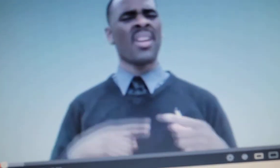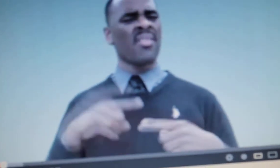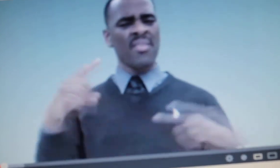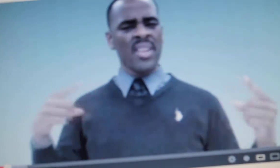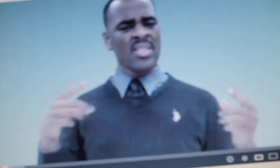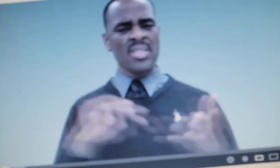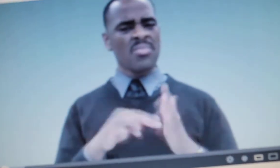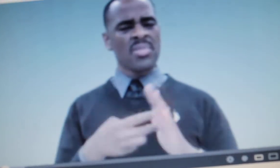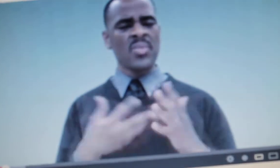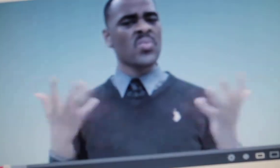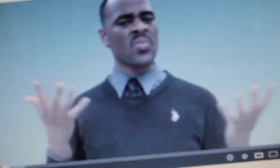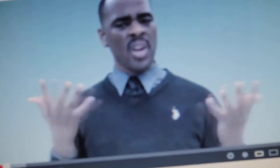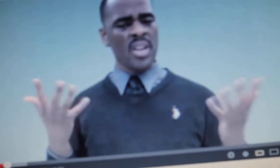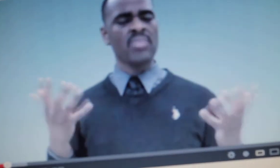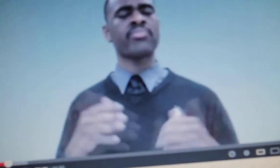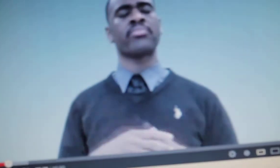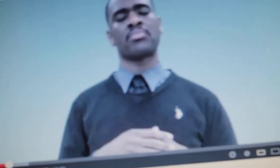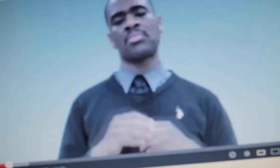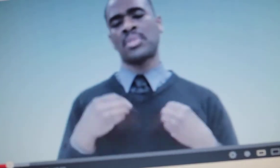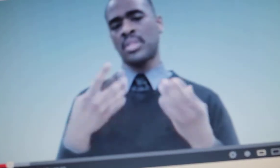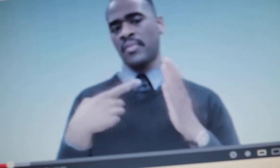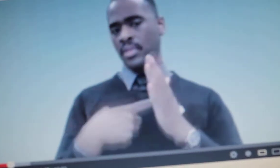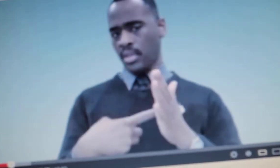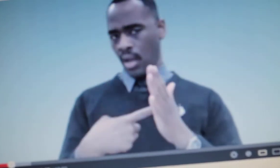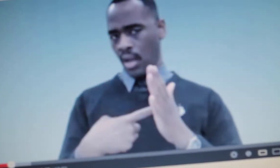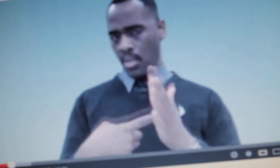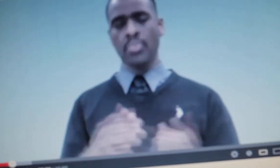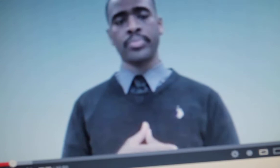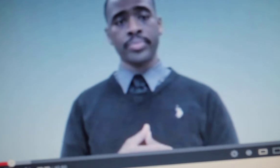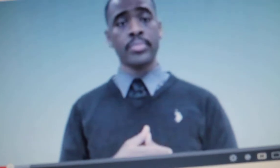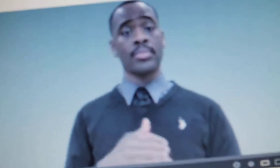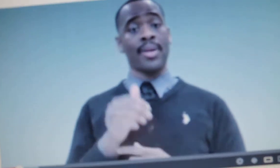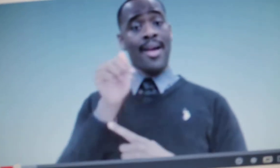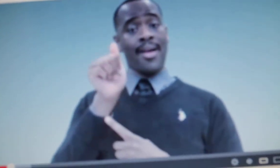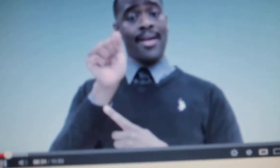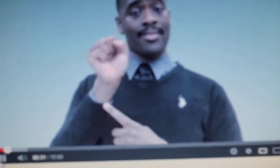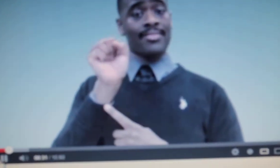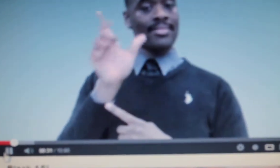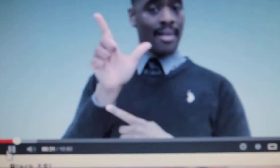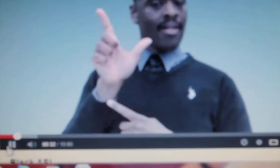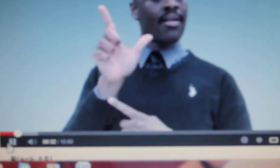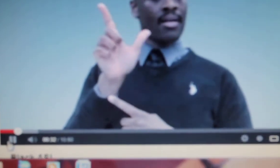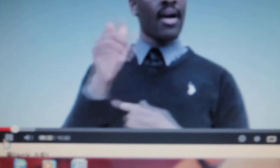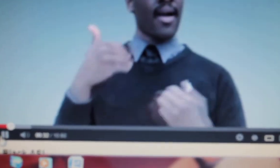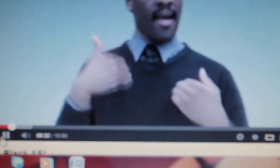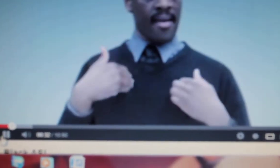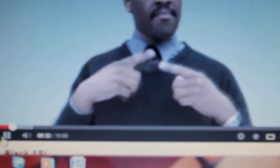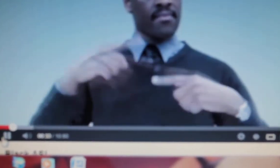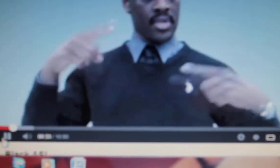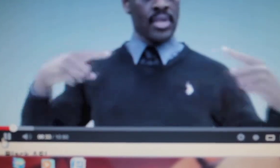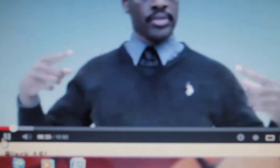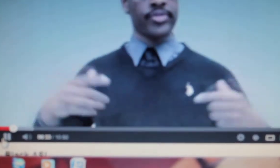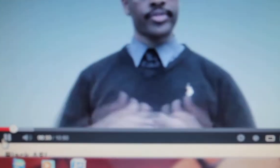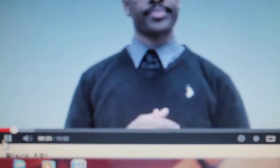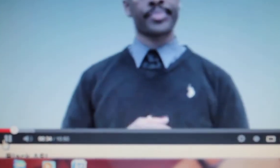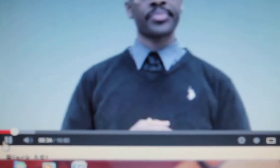are variations. Now, a variation is what exactly? For example, ASL has its